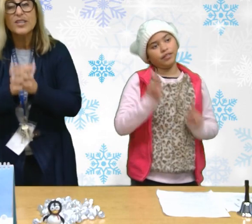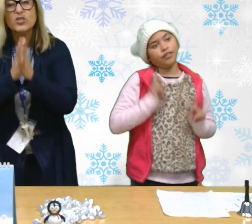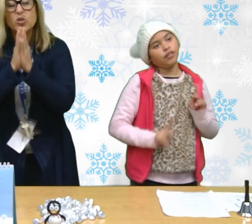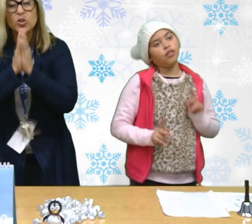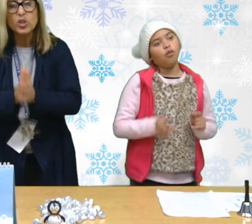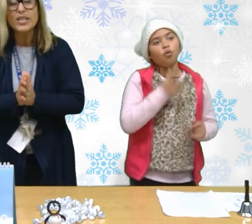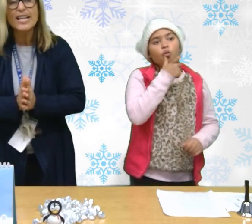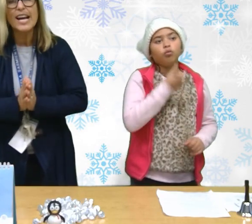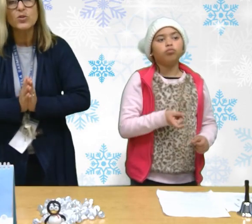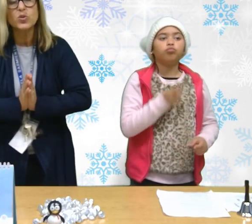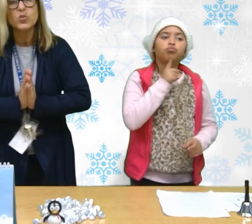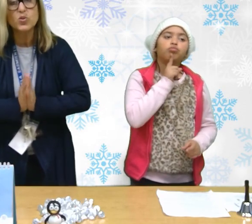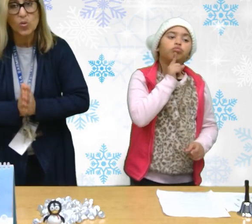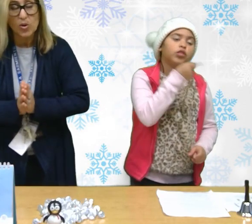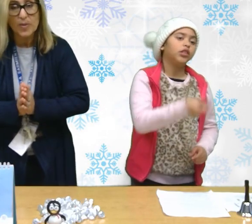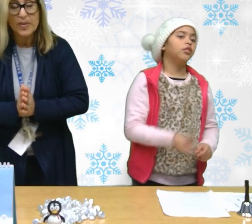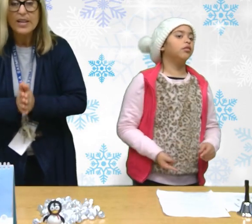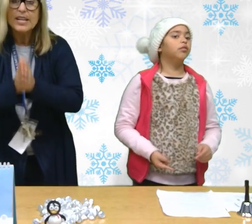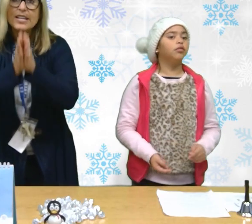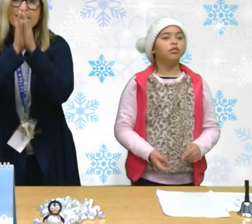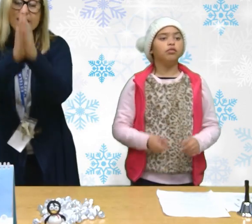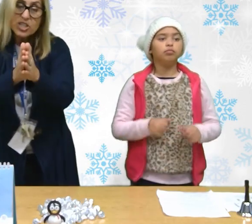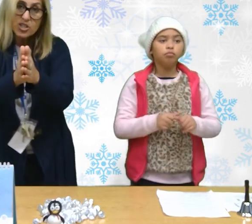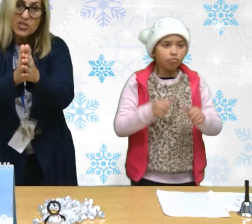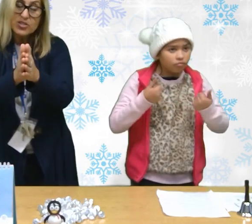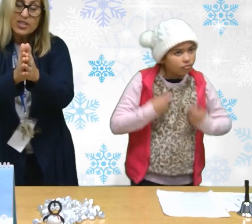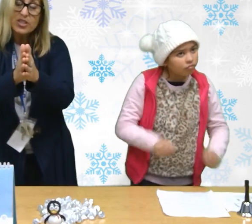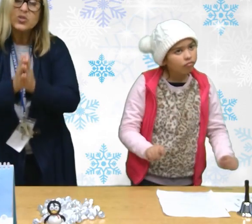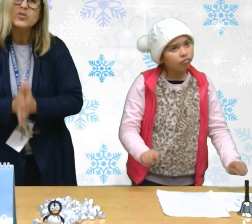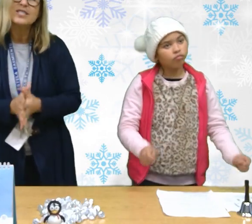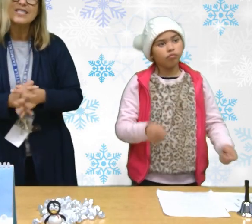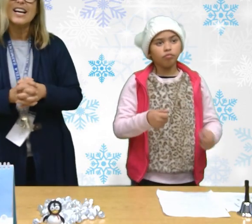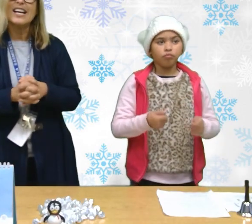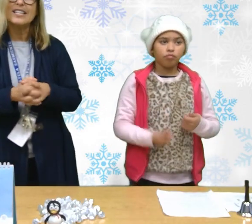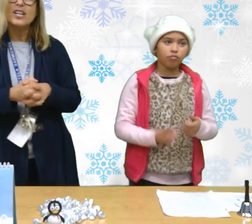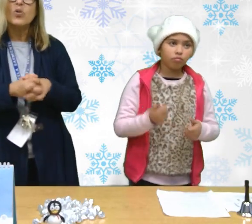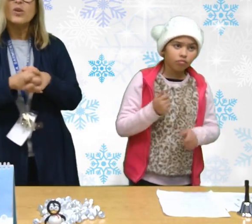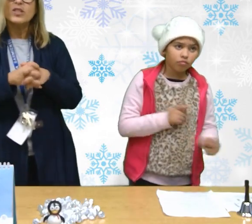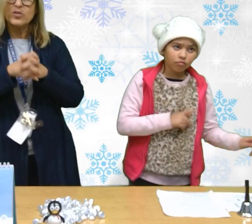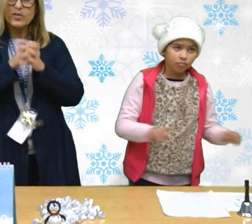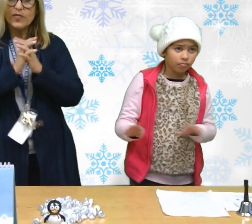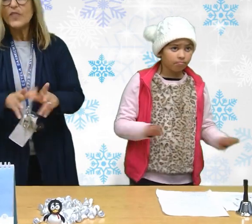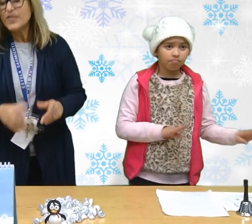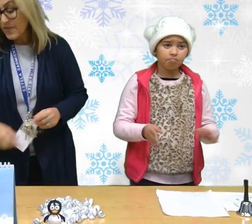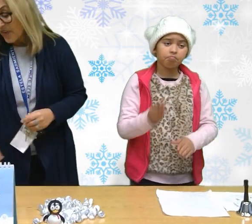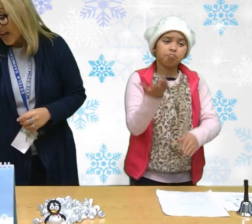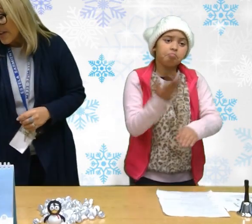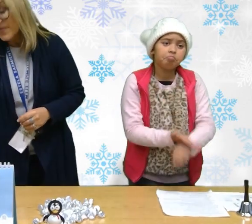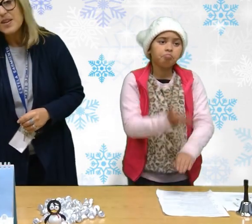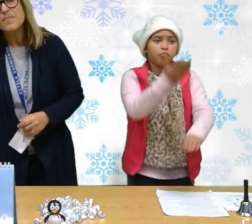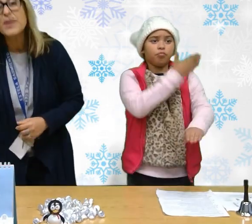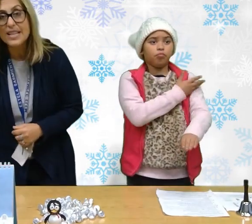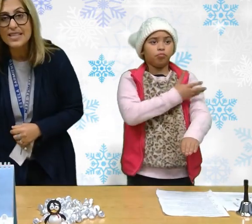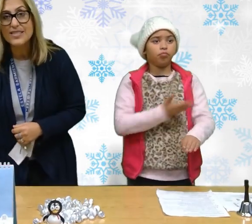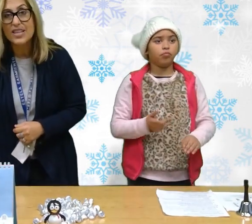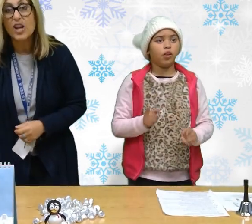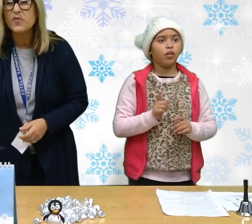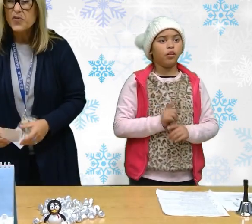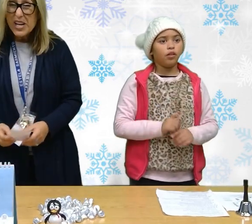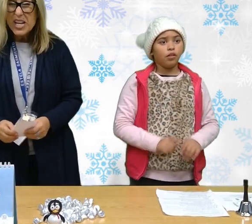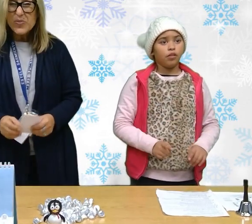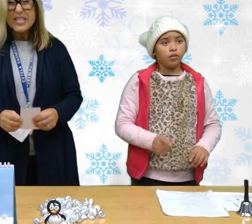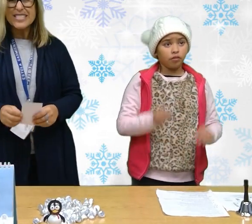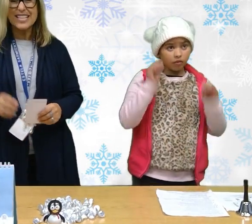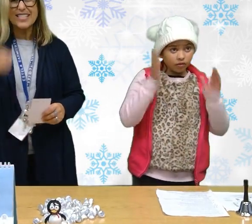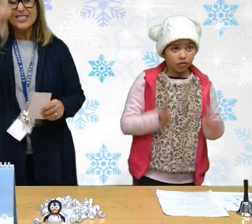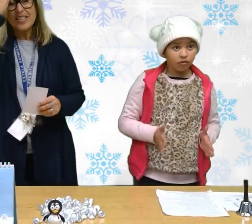weeks to learning how to soar. Teachers, you decide when those 55 minutes of